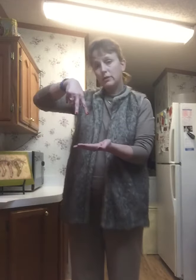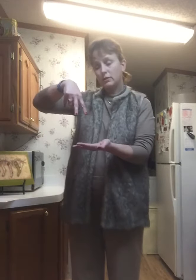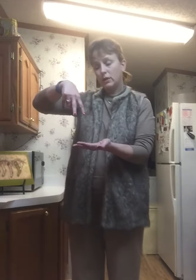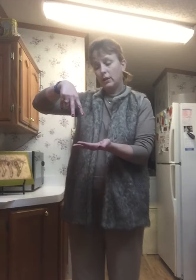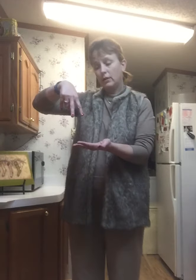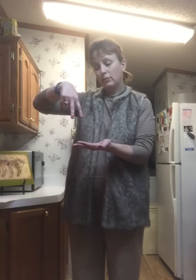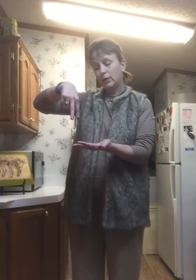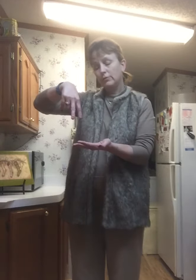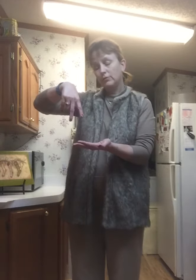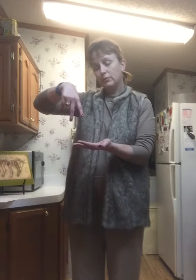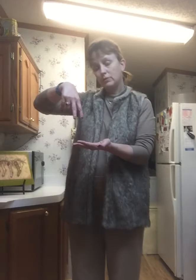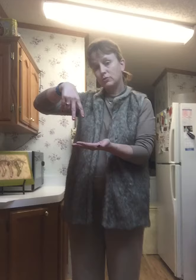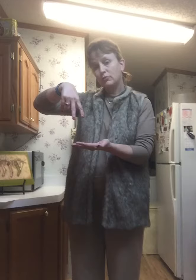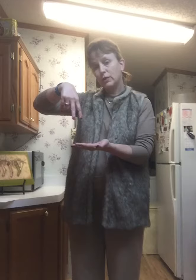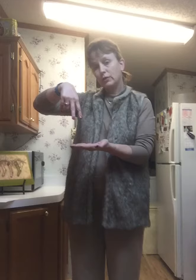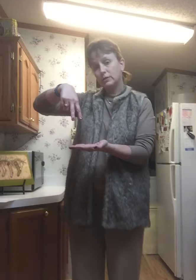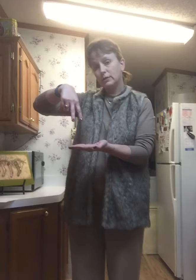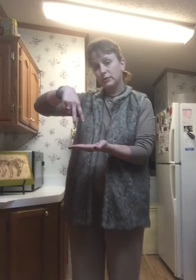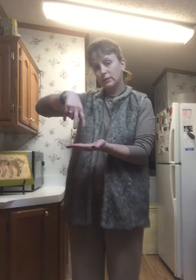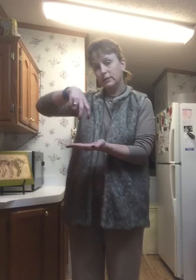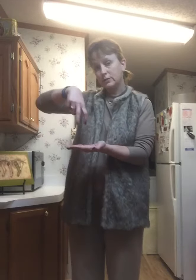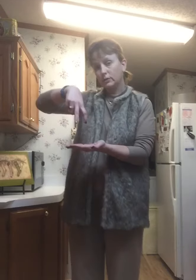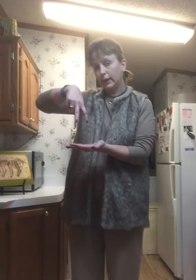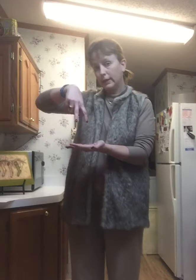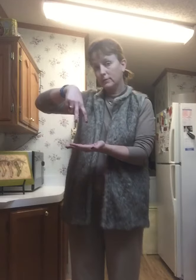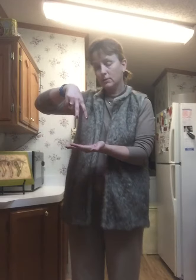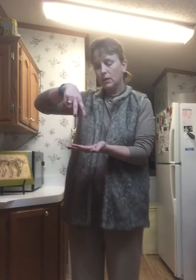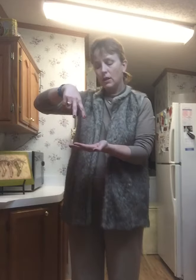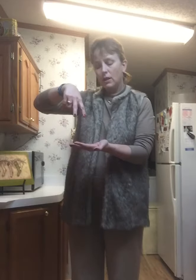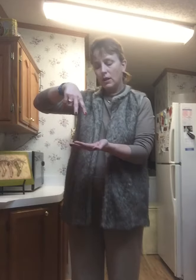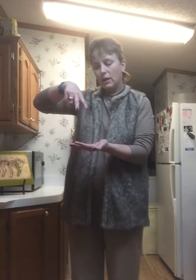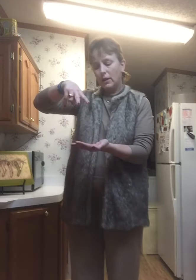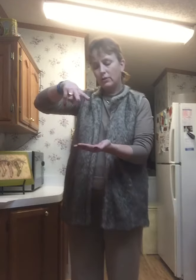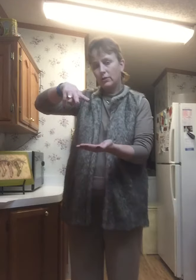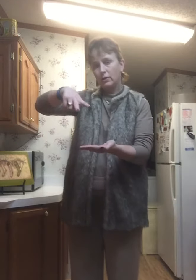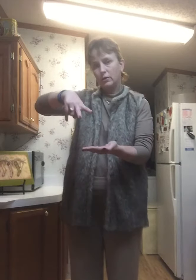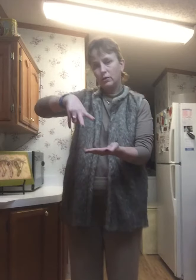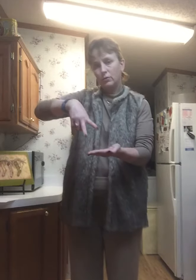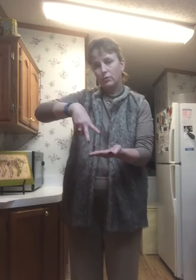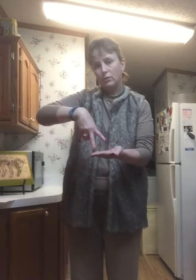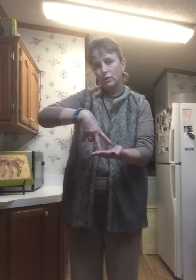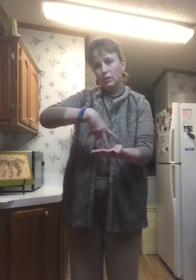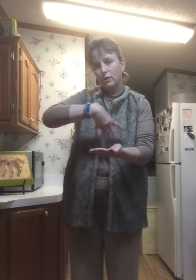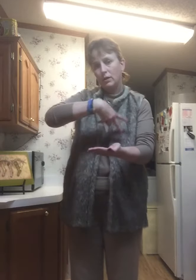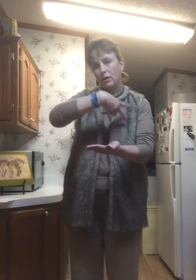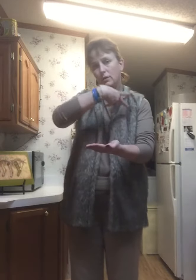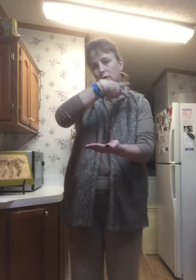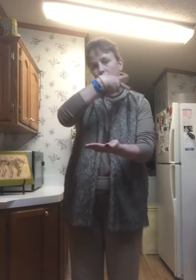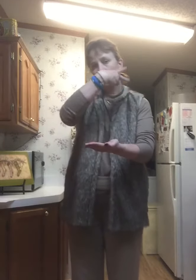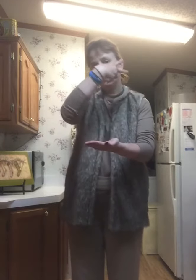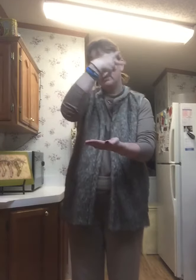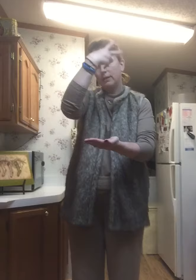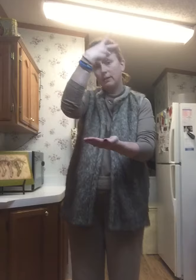your right two fingers like this, like these are legs, and you're going to go like